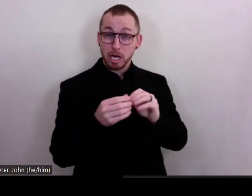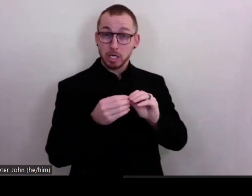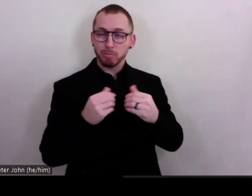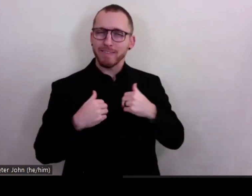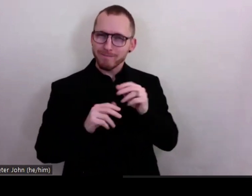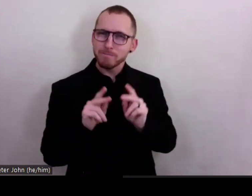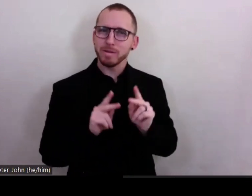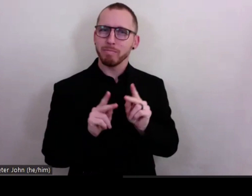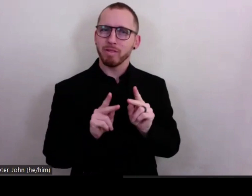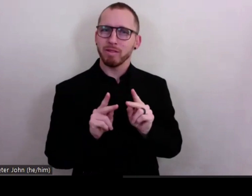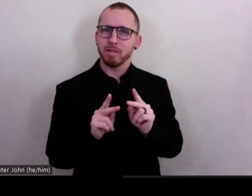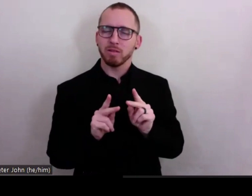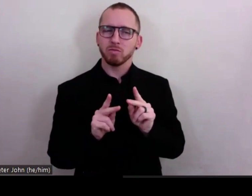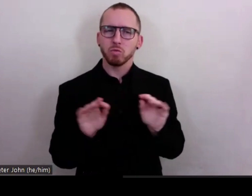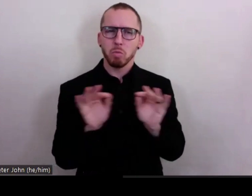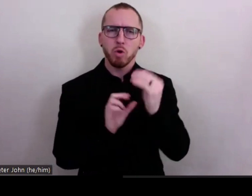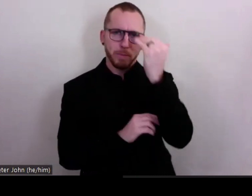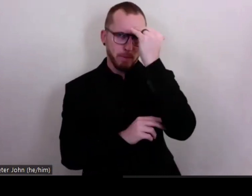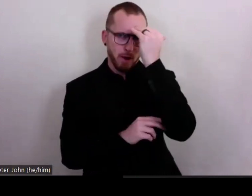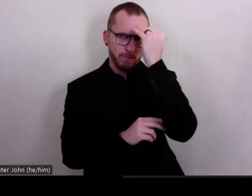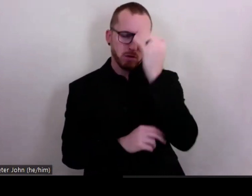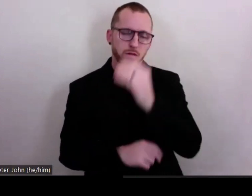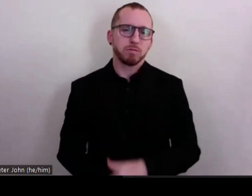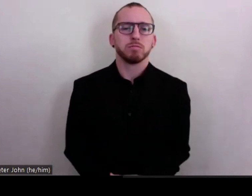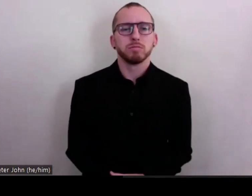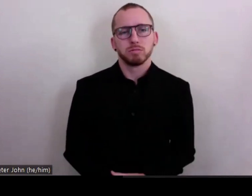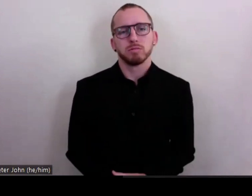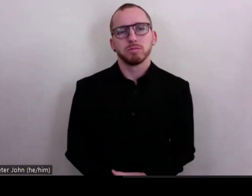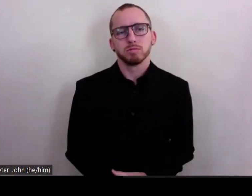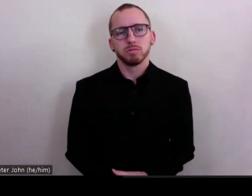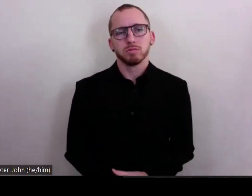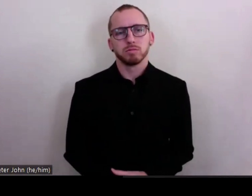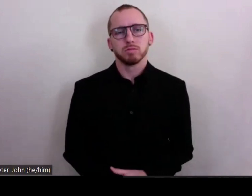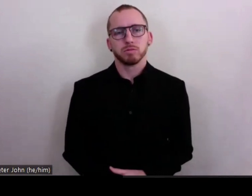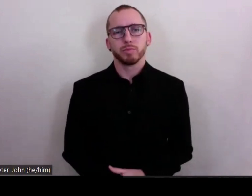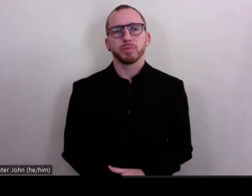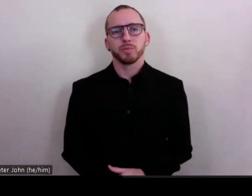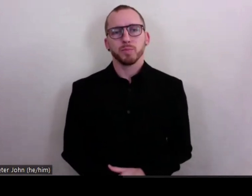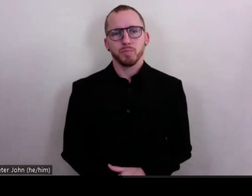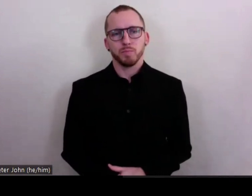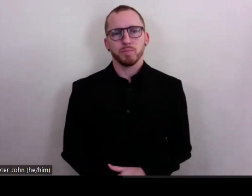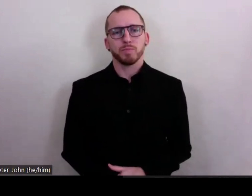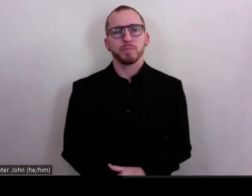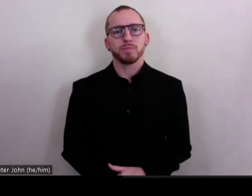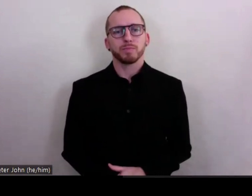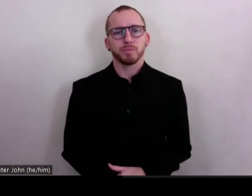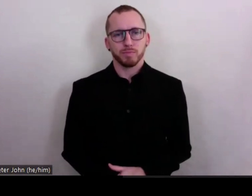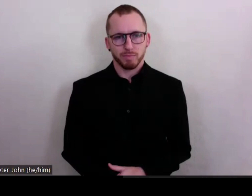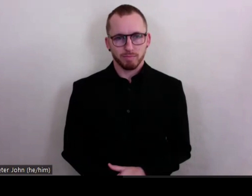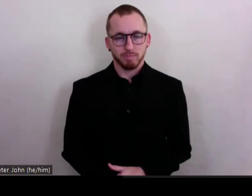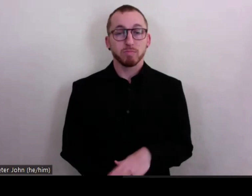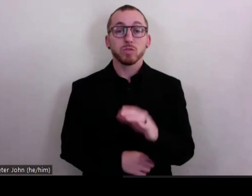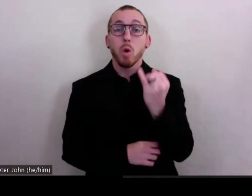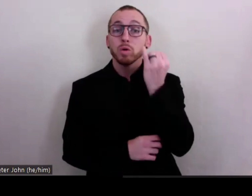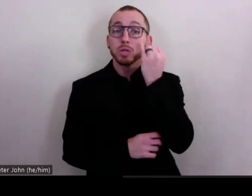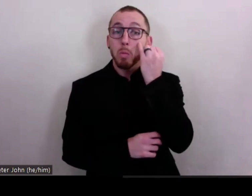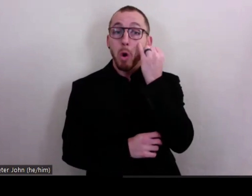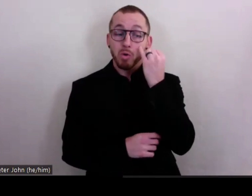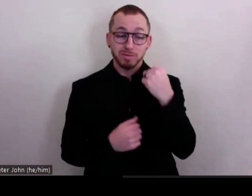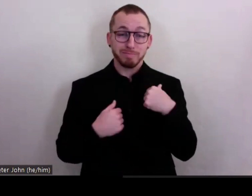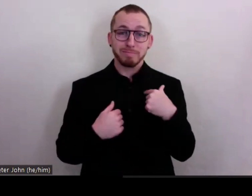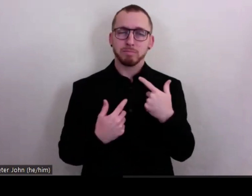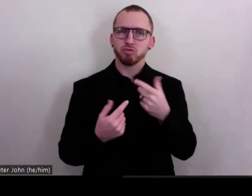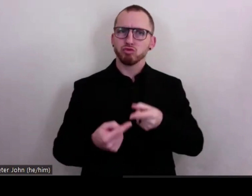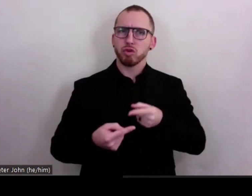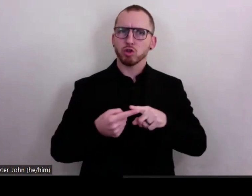of that. And I guess I'm saying this to hopefully be offered a little grace if I have a challenging time talking about